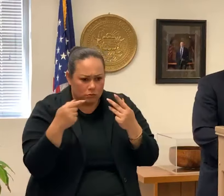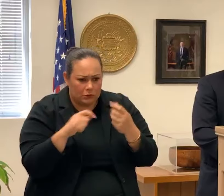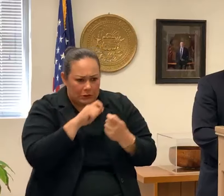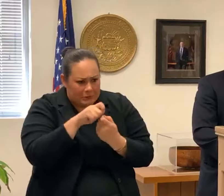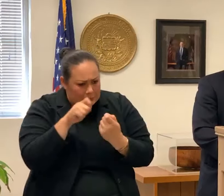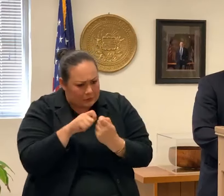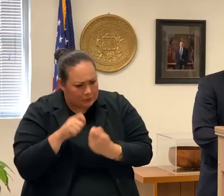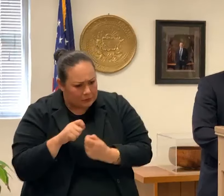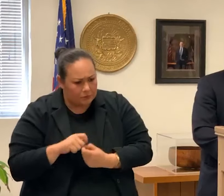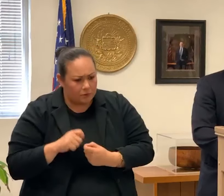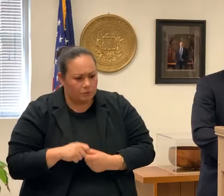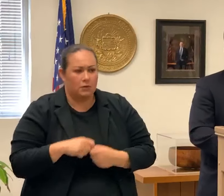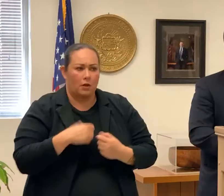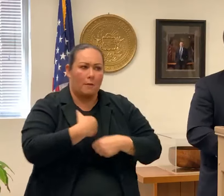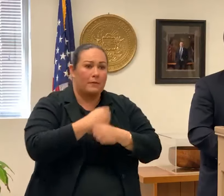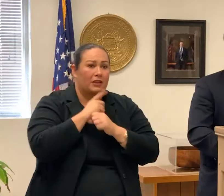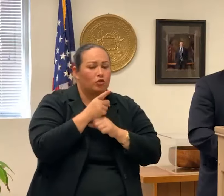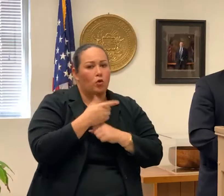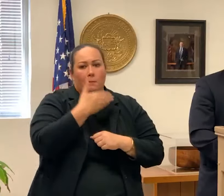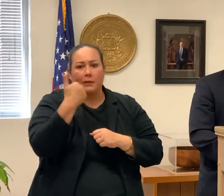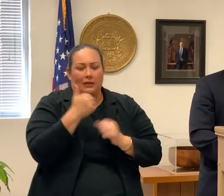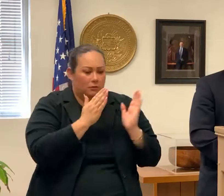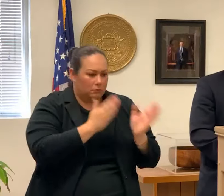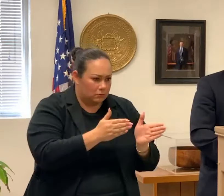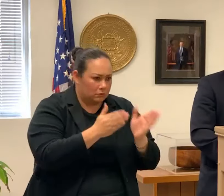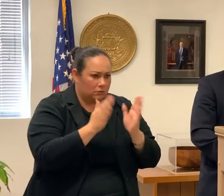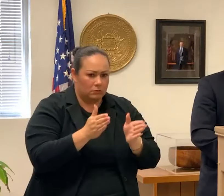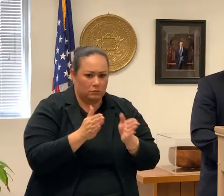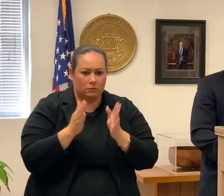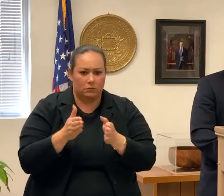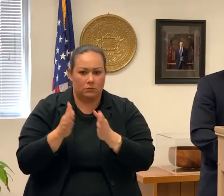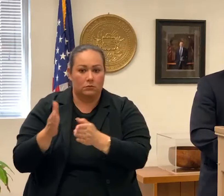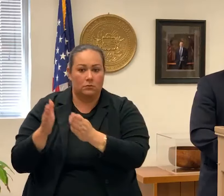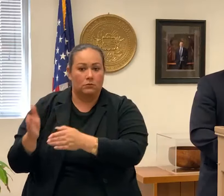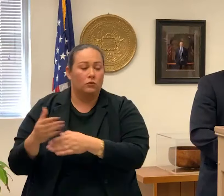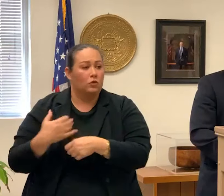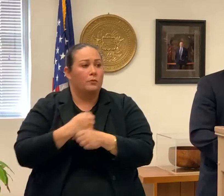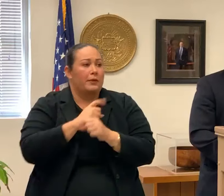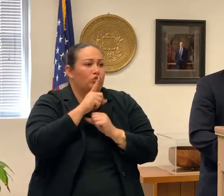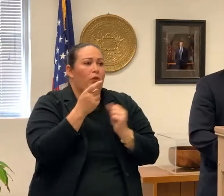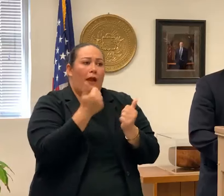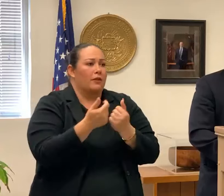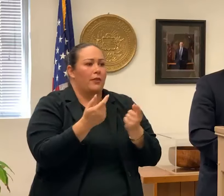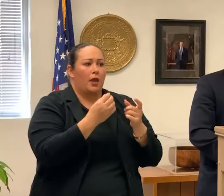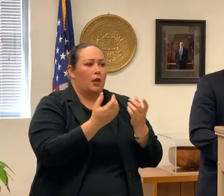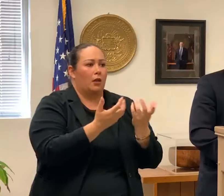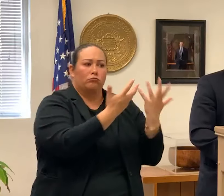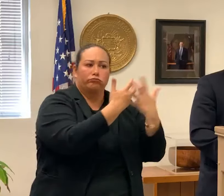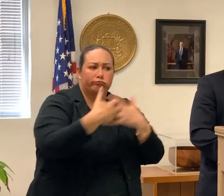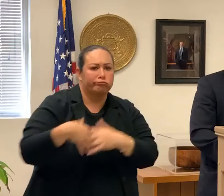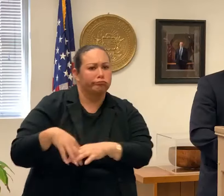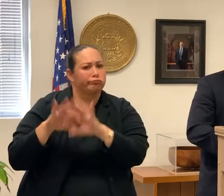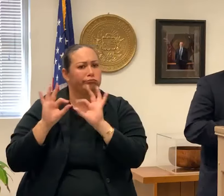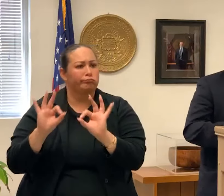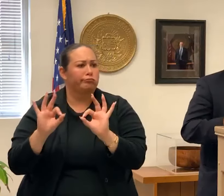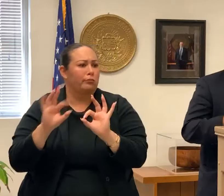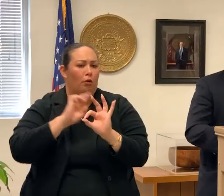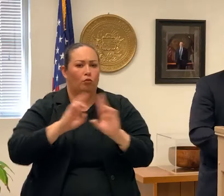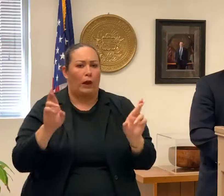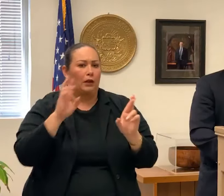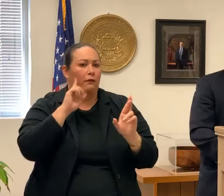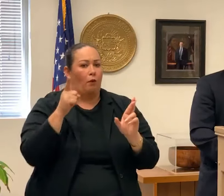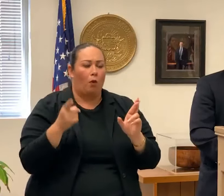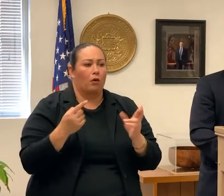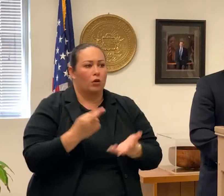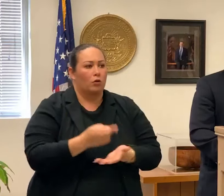the mayor and their team and how they best keep everything, I guess, organized and stable for recovery. Because long